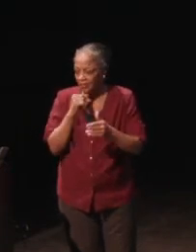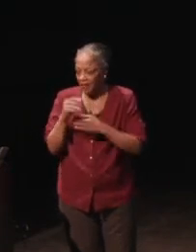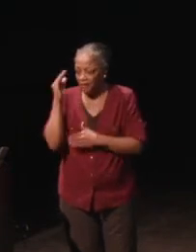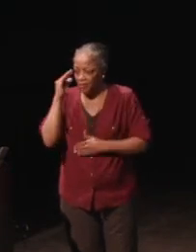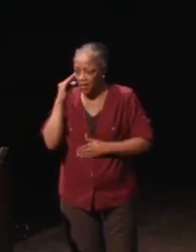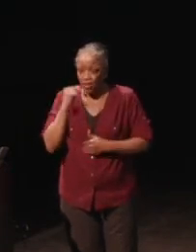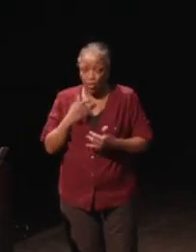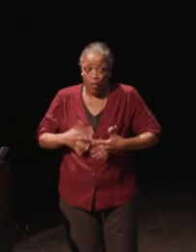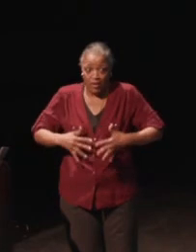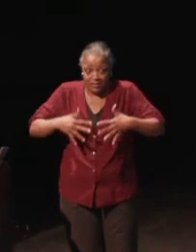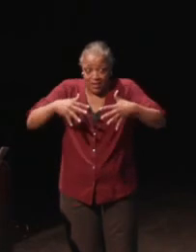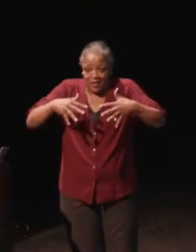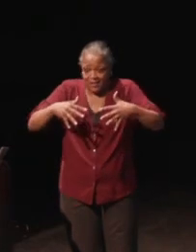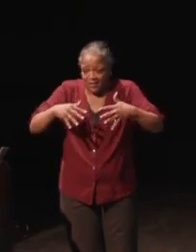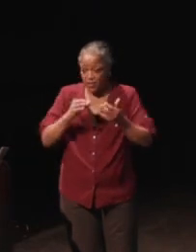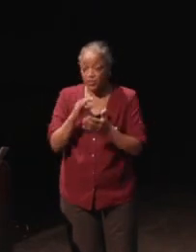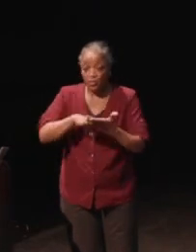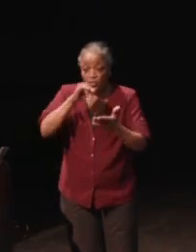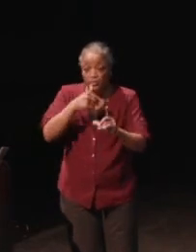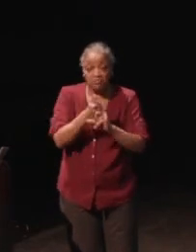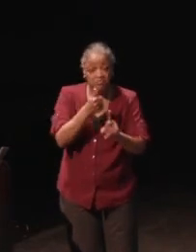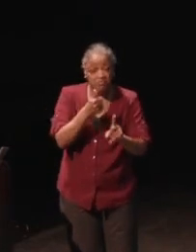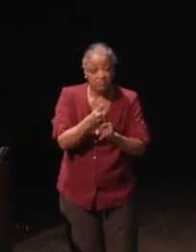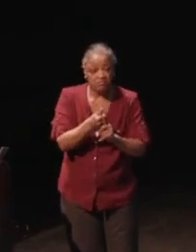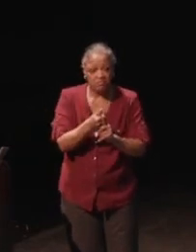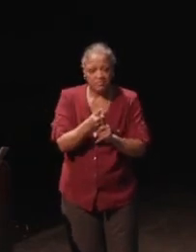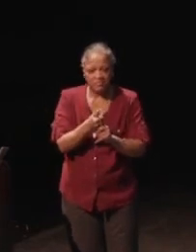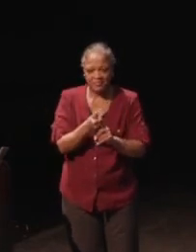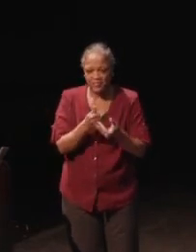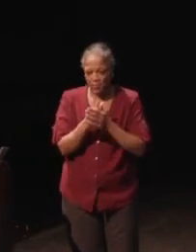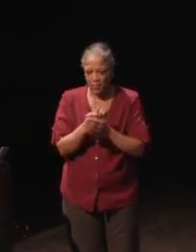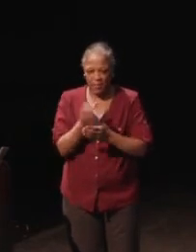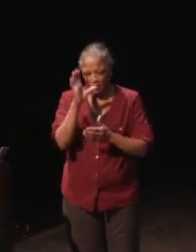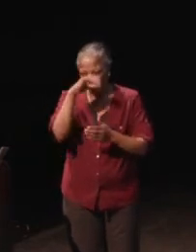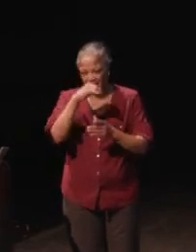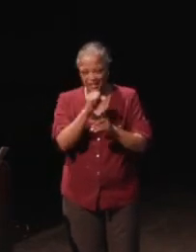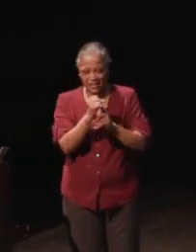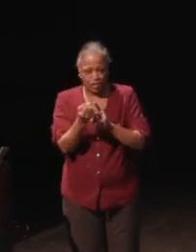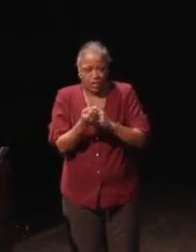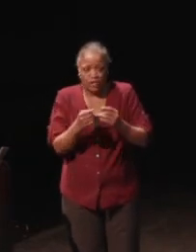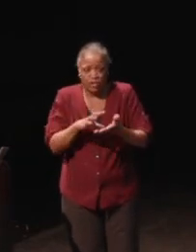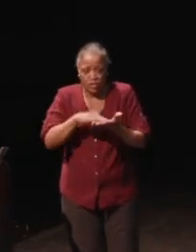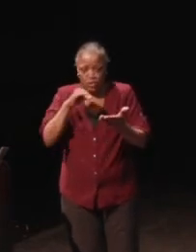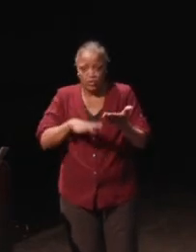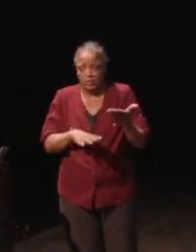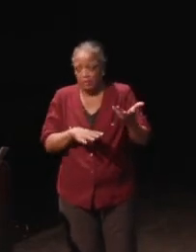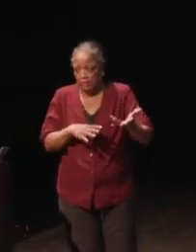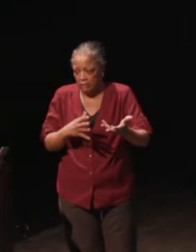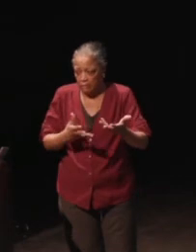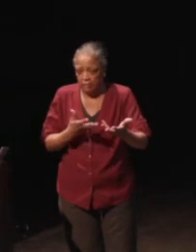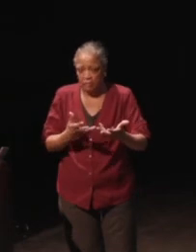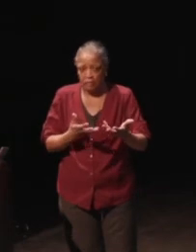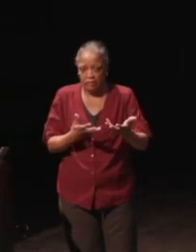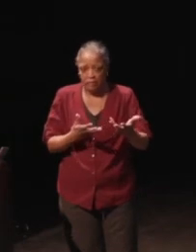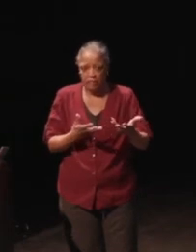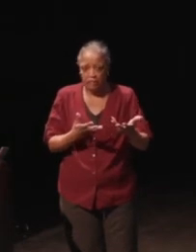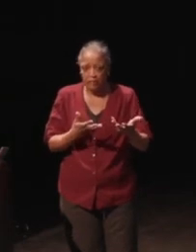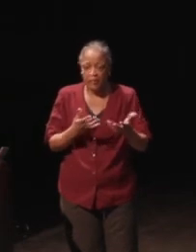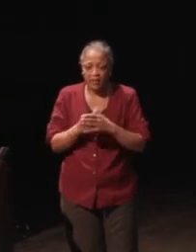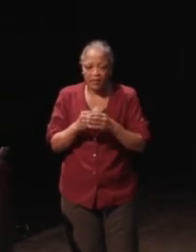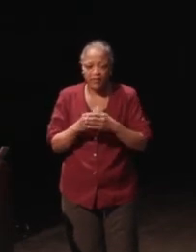anxiety. So the students, it's a peculiarity of this situation that the students in the